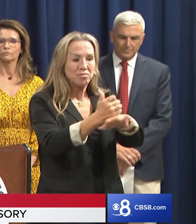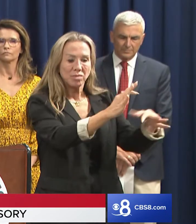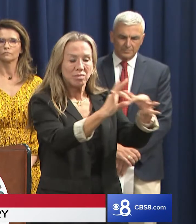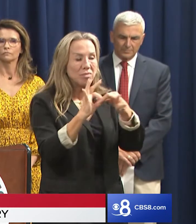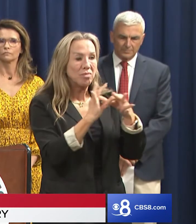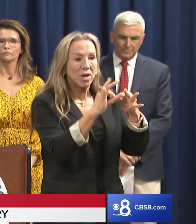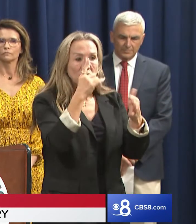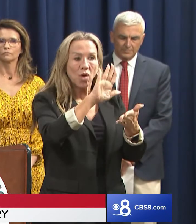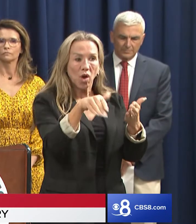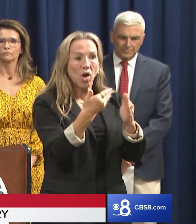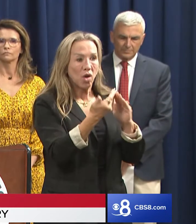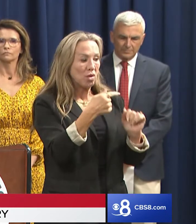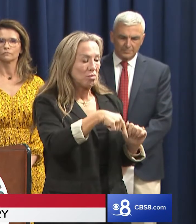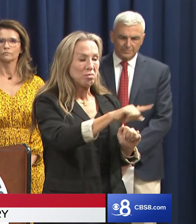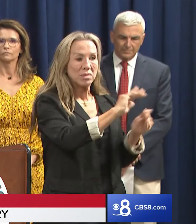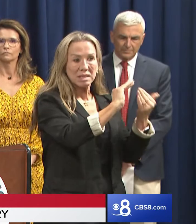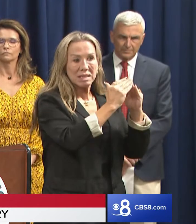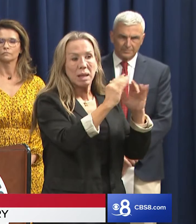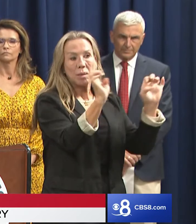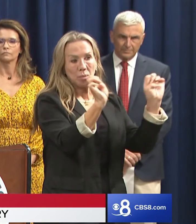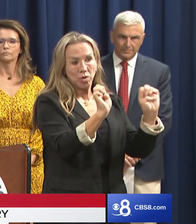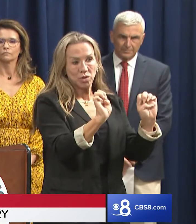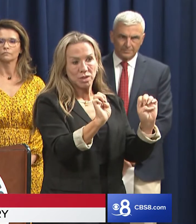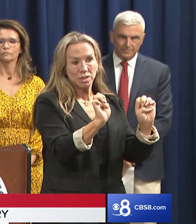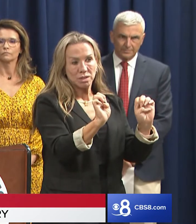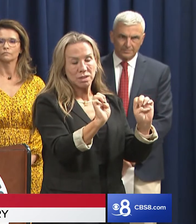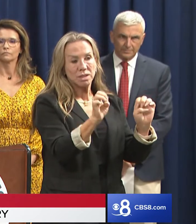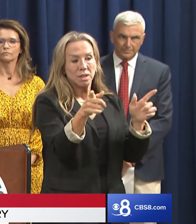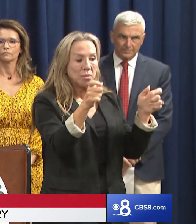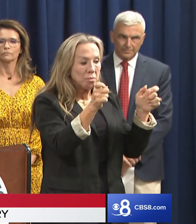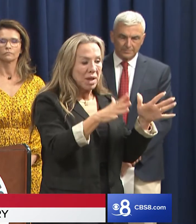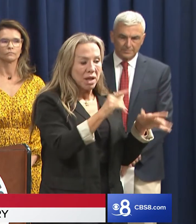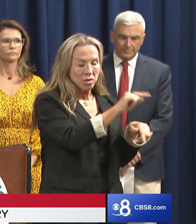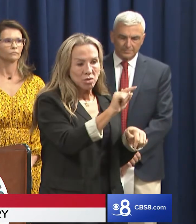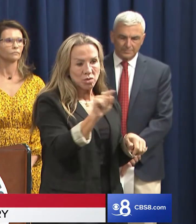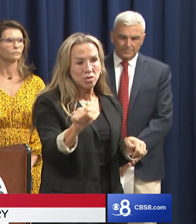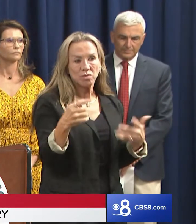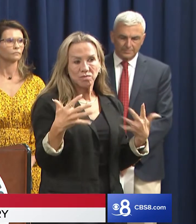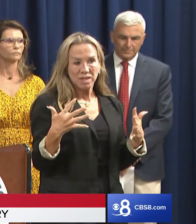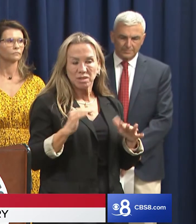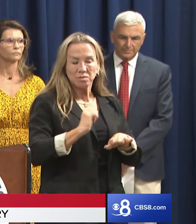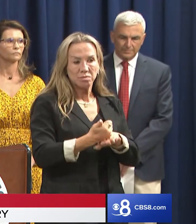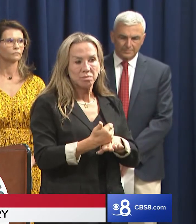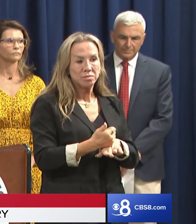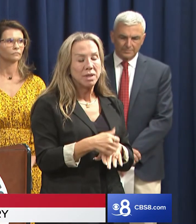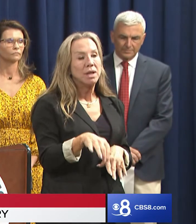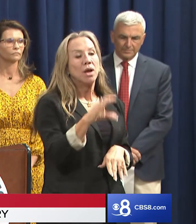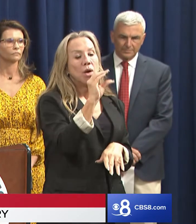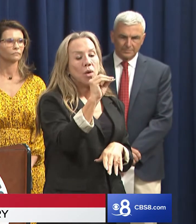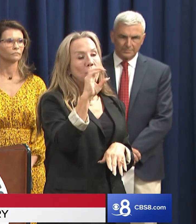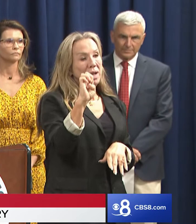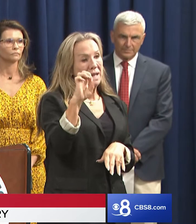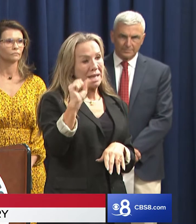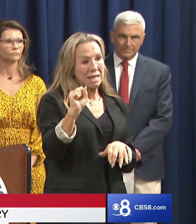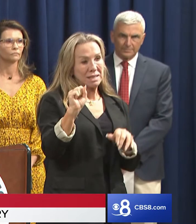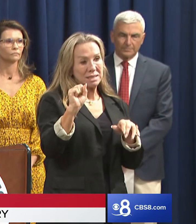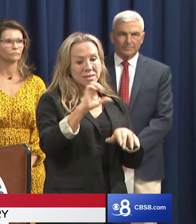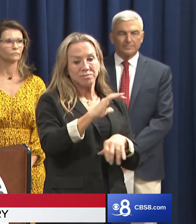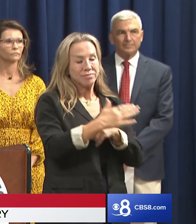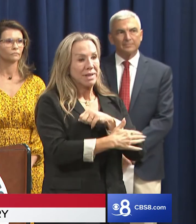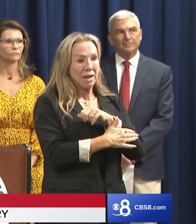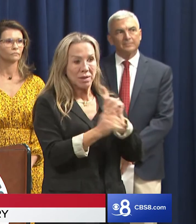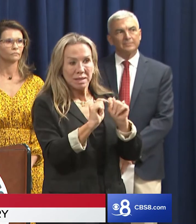events for all the city, with all the city emergency managers as well. Our county OES team will also